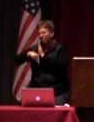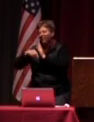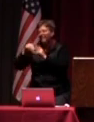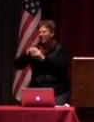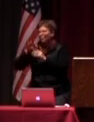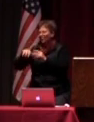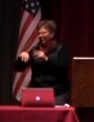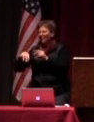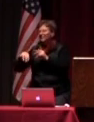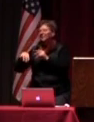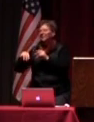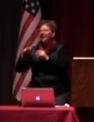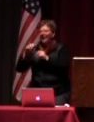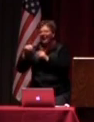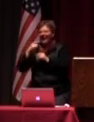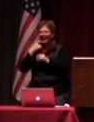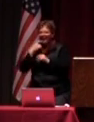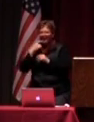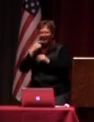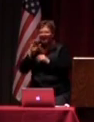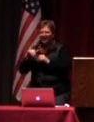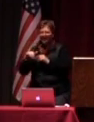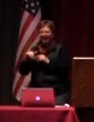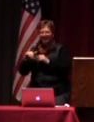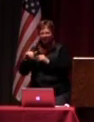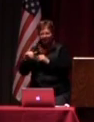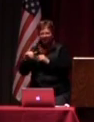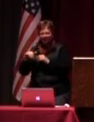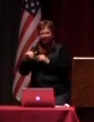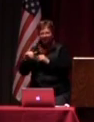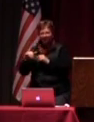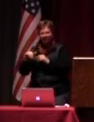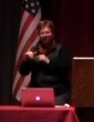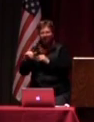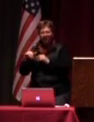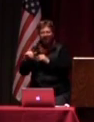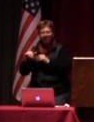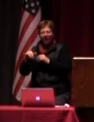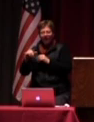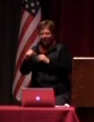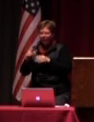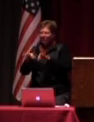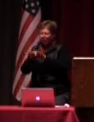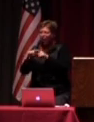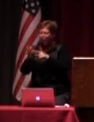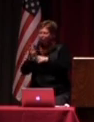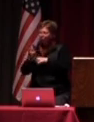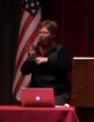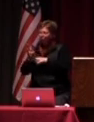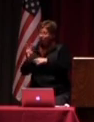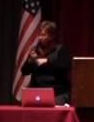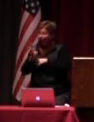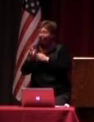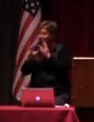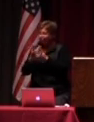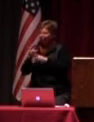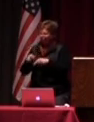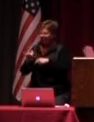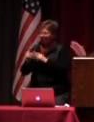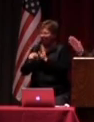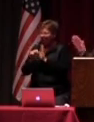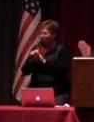that phenomena of this sort were not just central to the history of Napoleonic France, but to the Western world as a whole during this